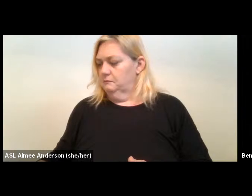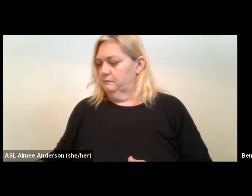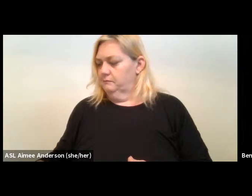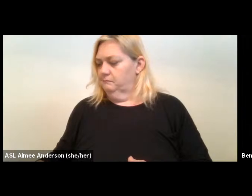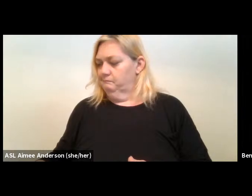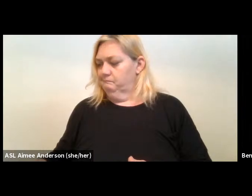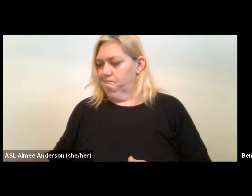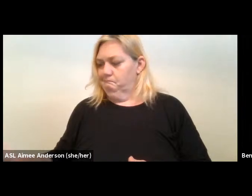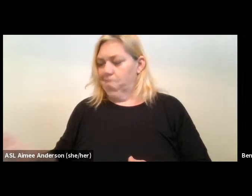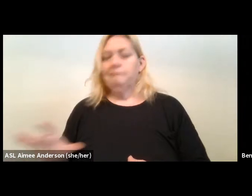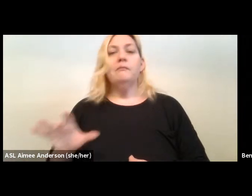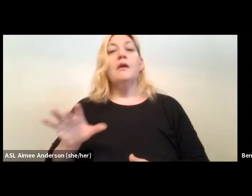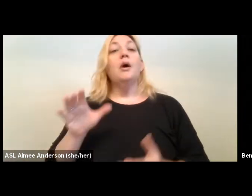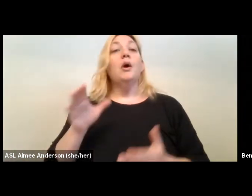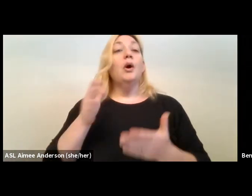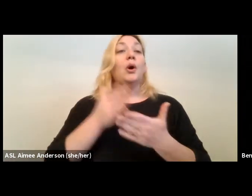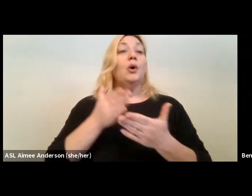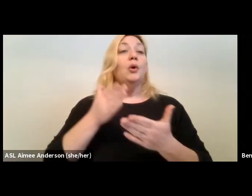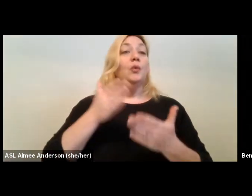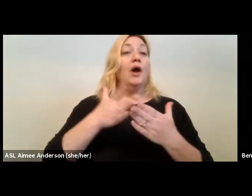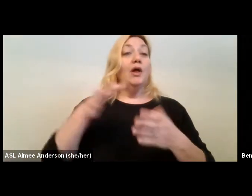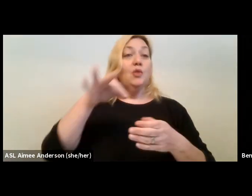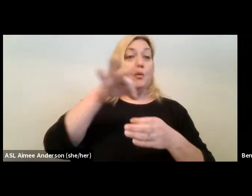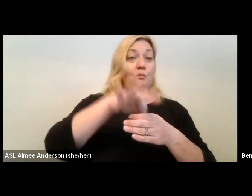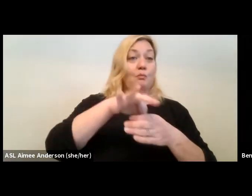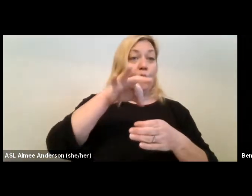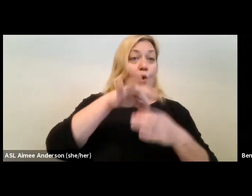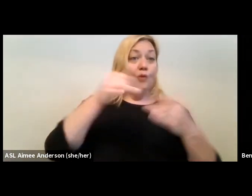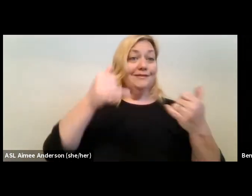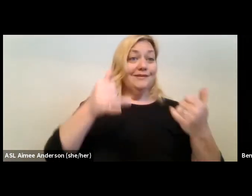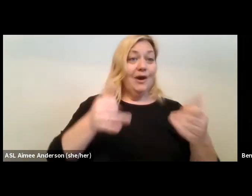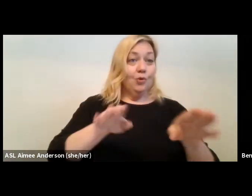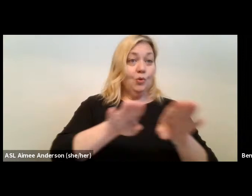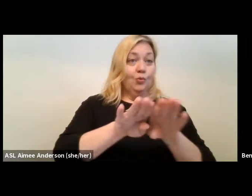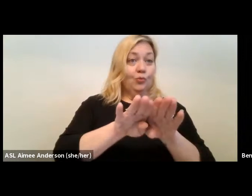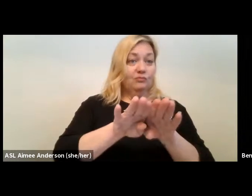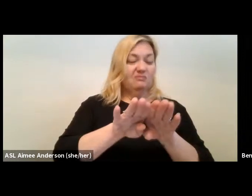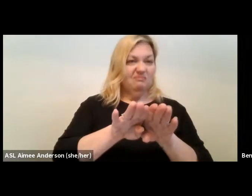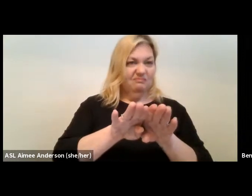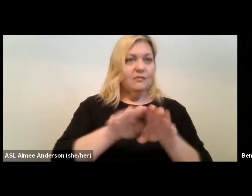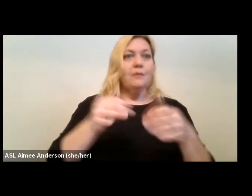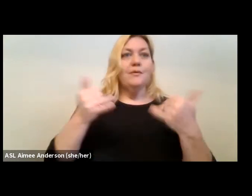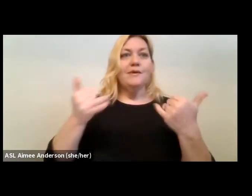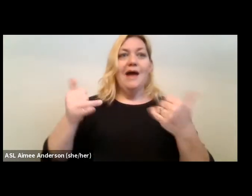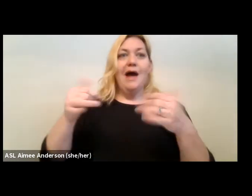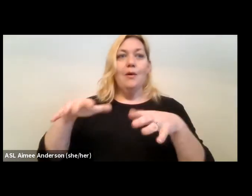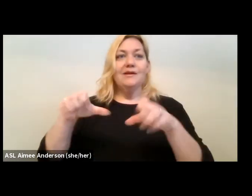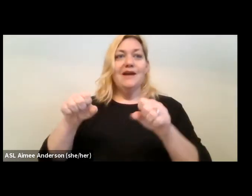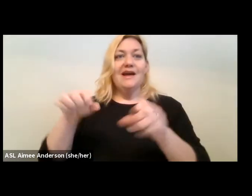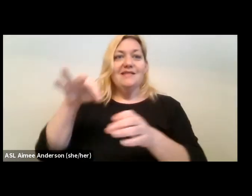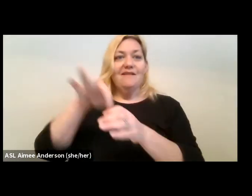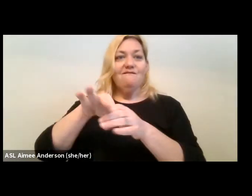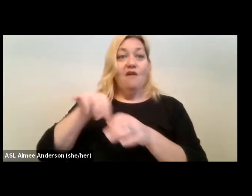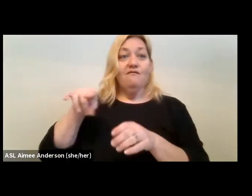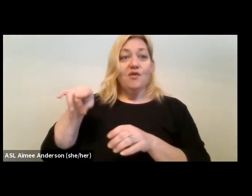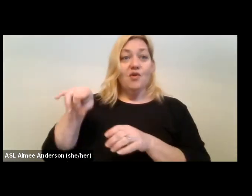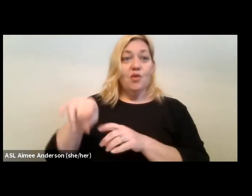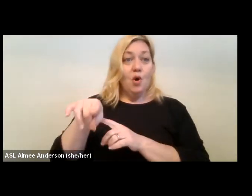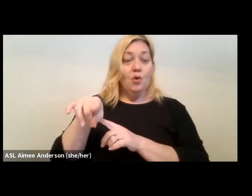All right, the poll is now closed. We'll now take the votes of those that